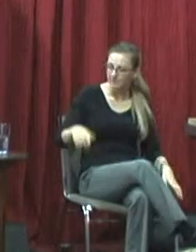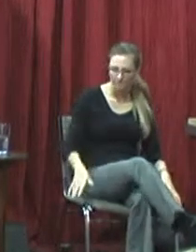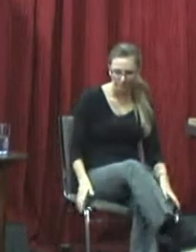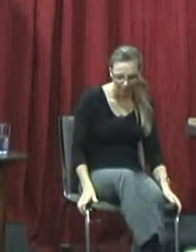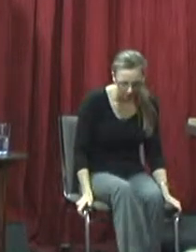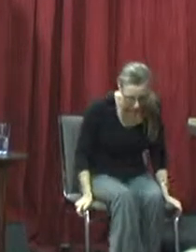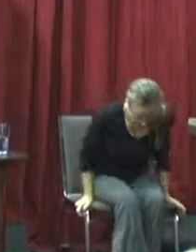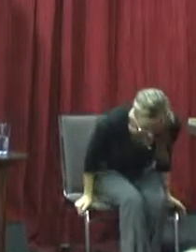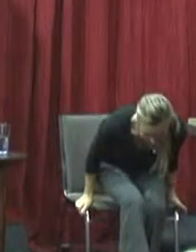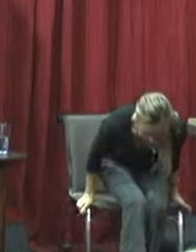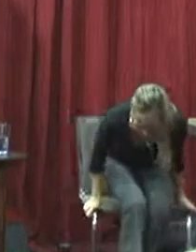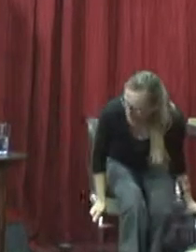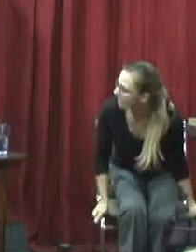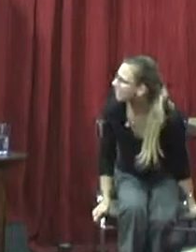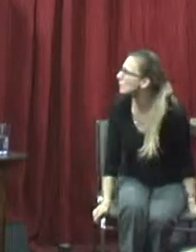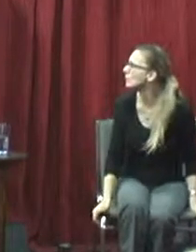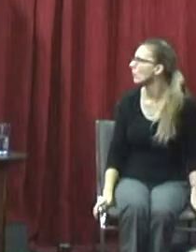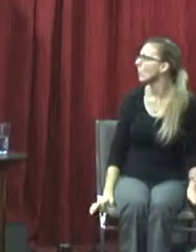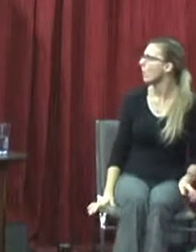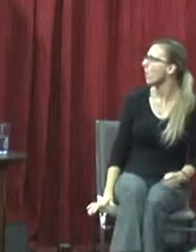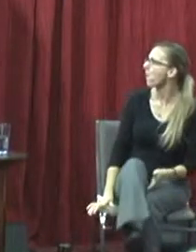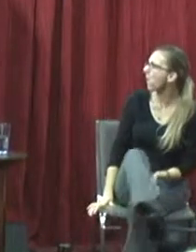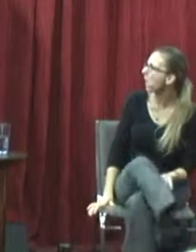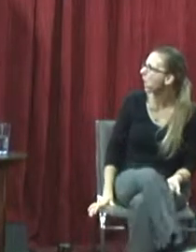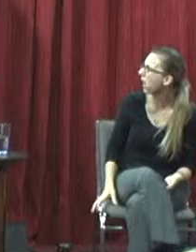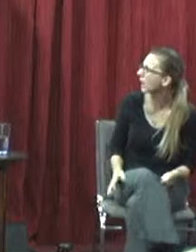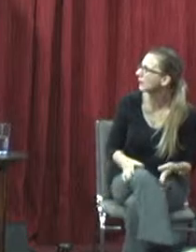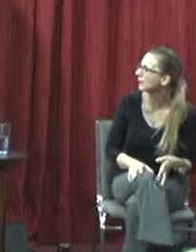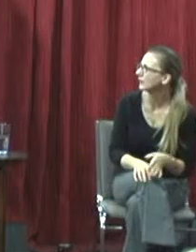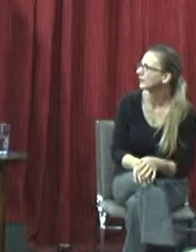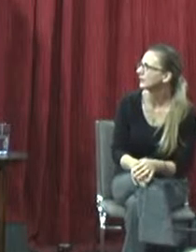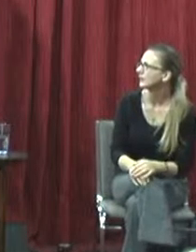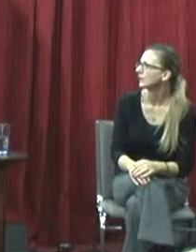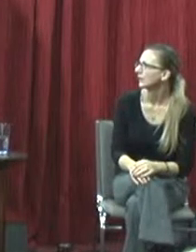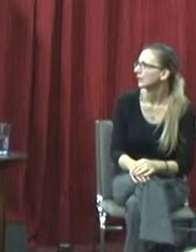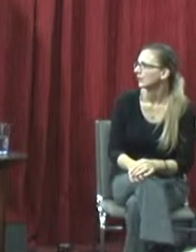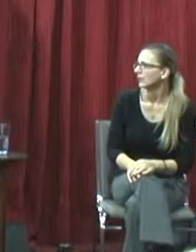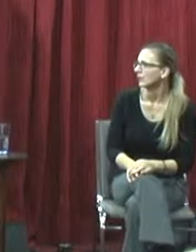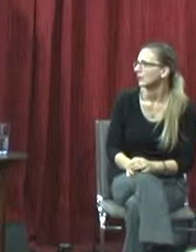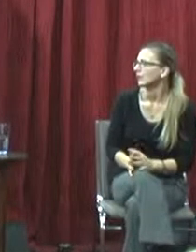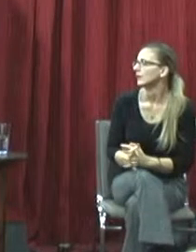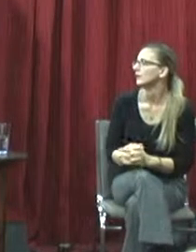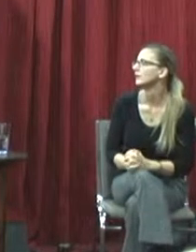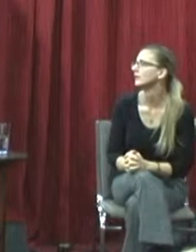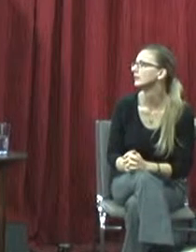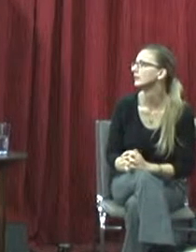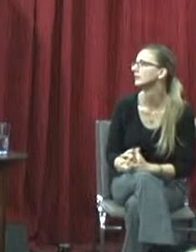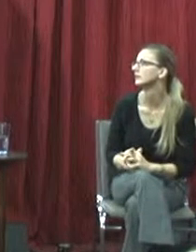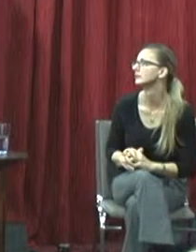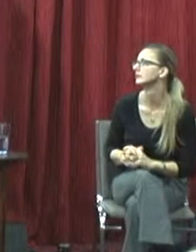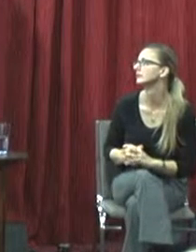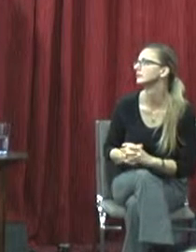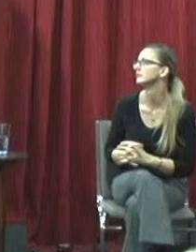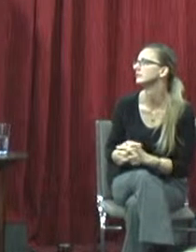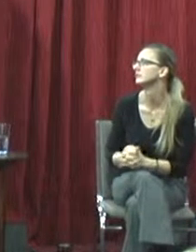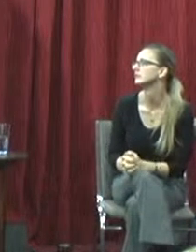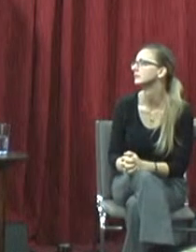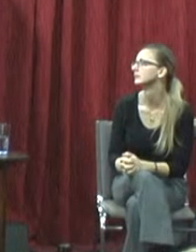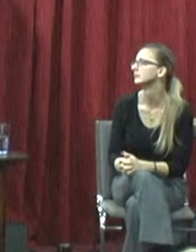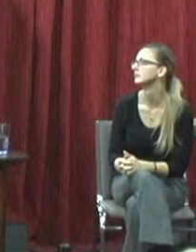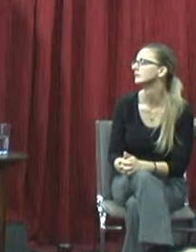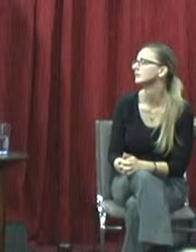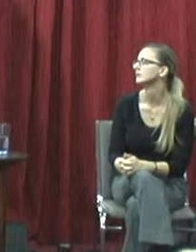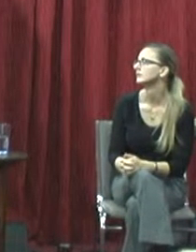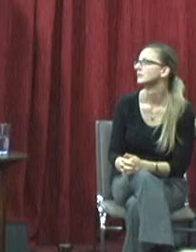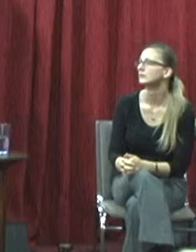But Yeshua called them and said, you know that among the goyim, among the Gentiles, amongst the non-believers, those